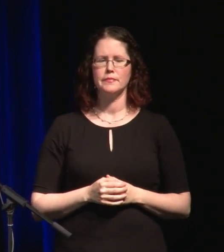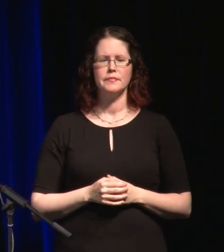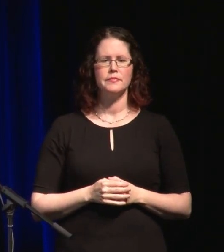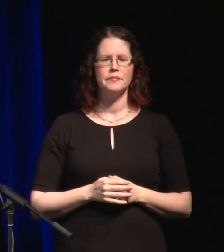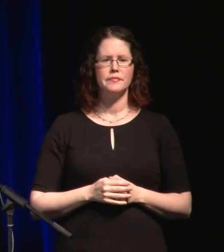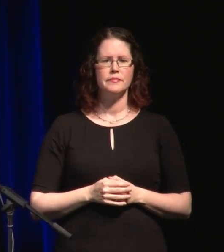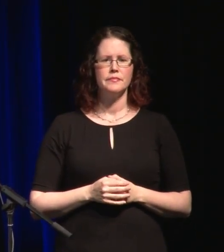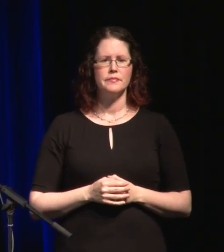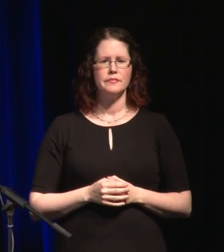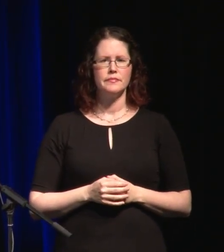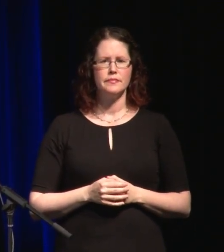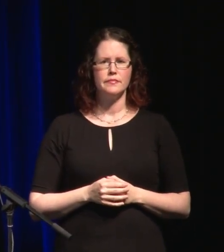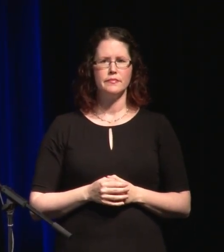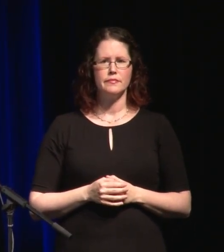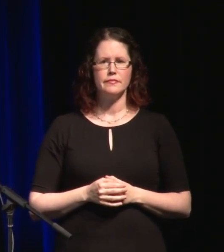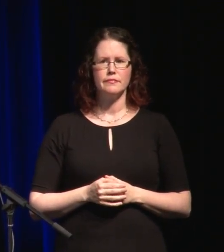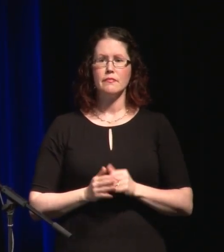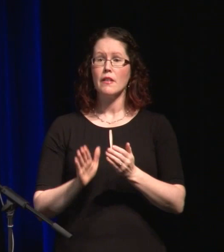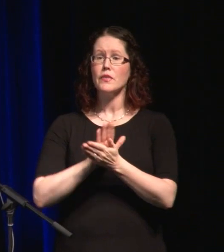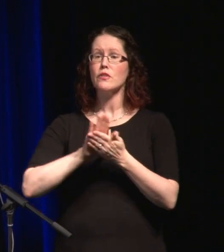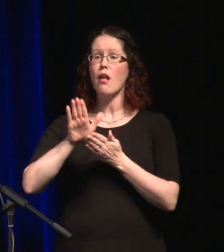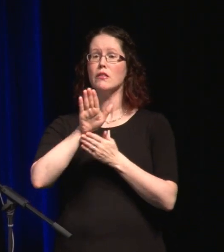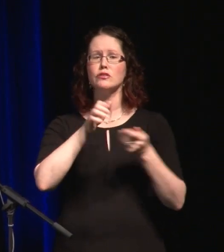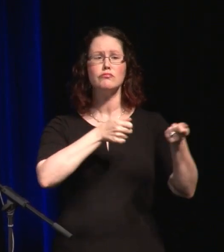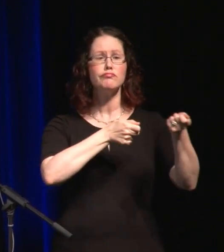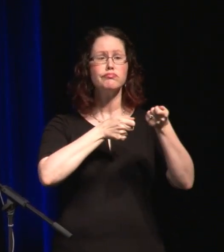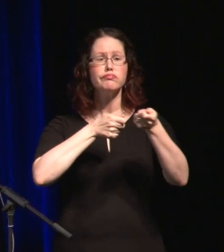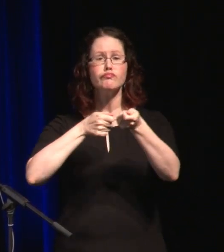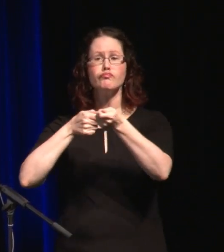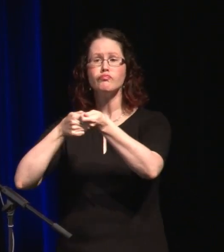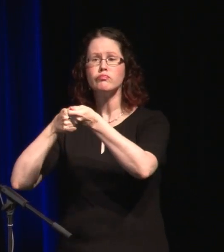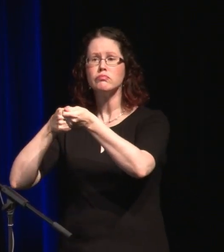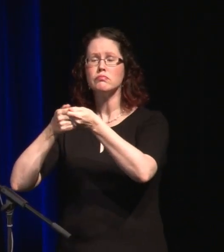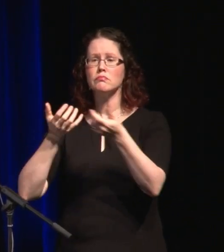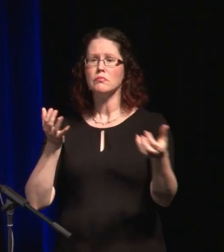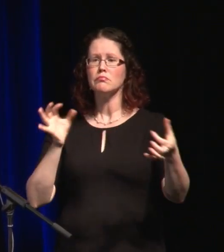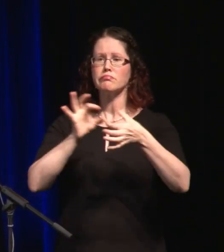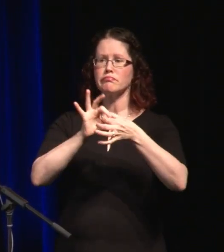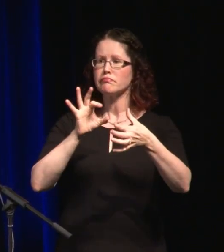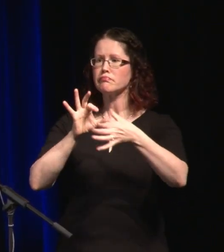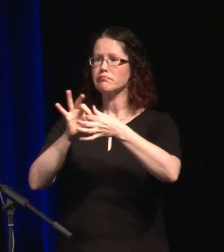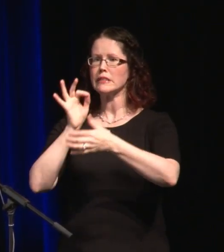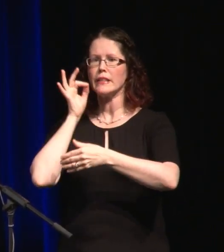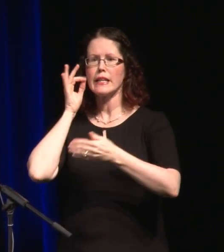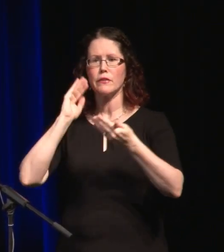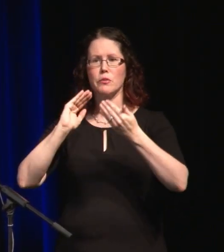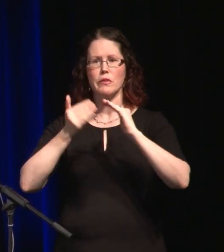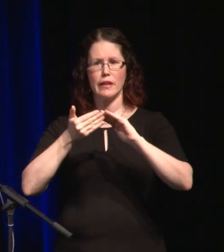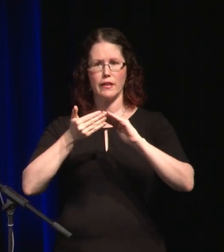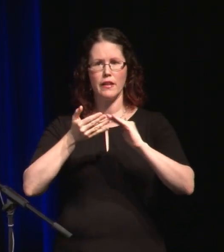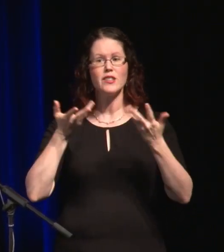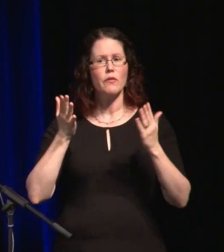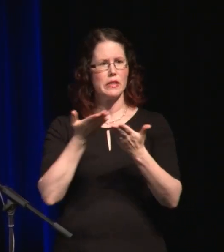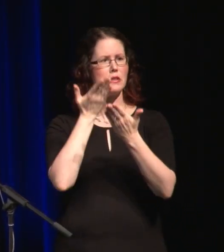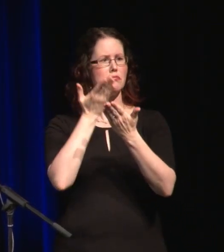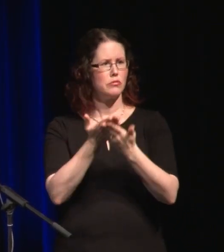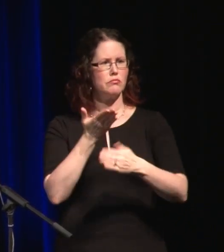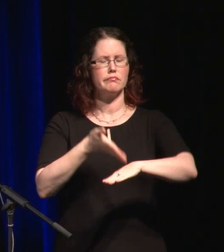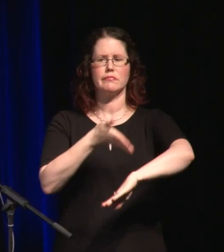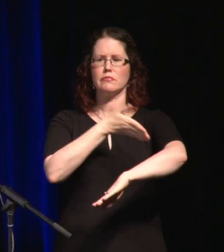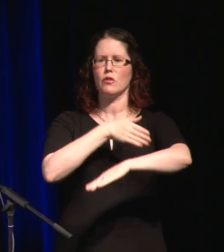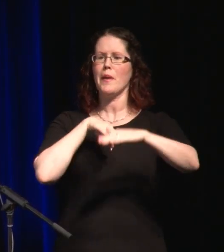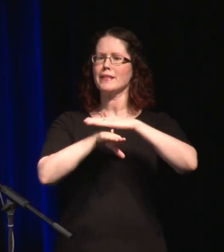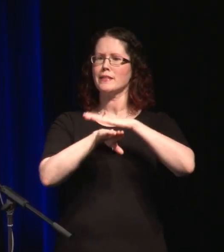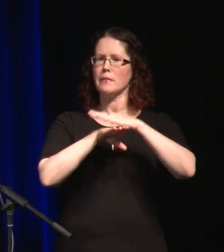extended the college's reach to the Membertou community, where there is now increased accessibility and opportunity